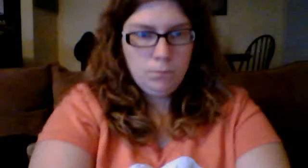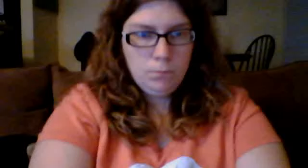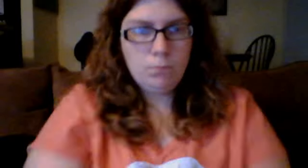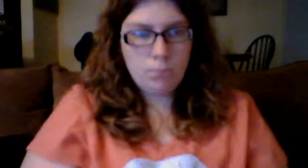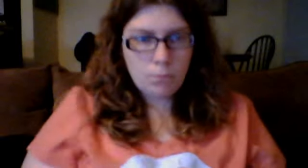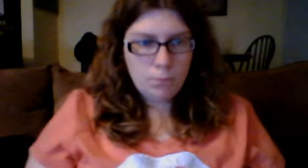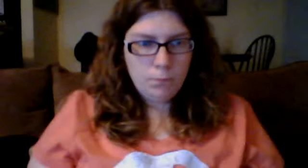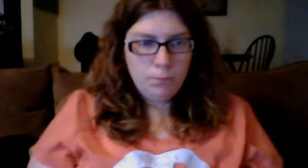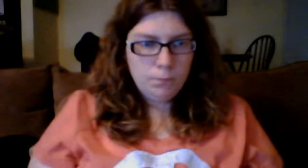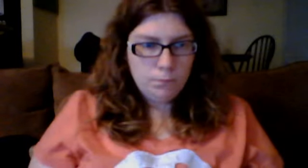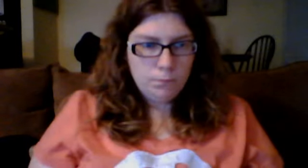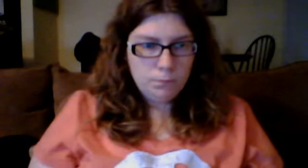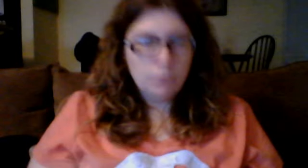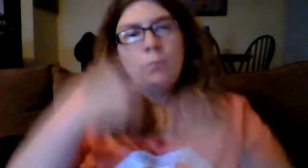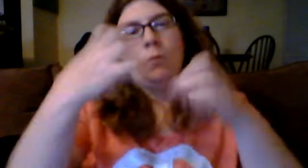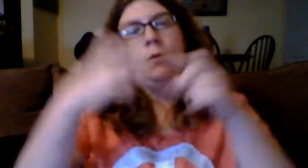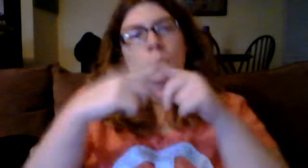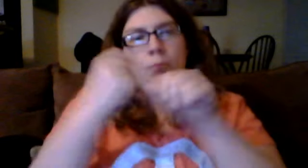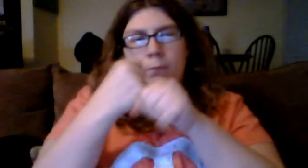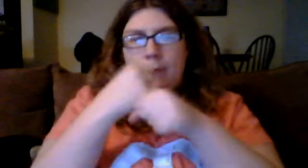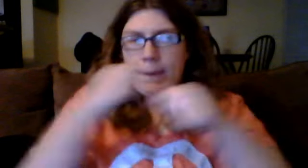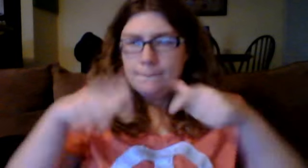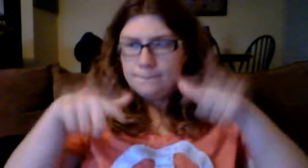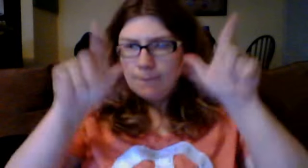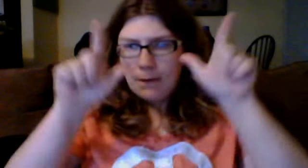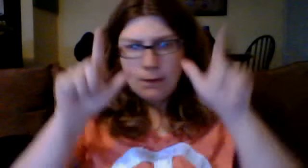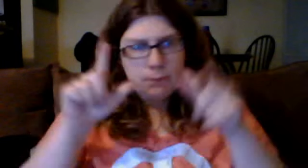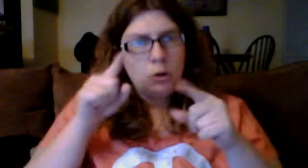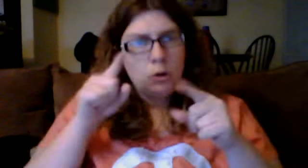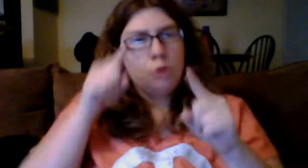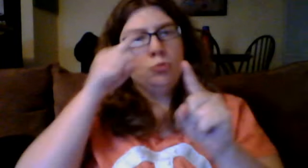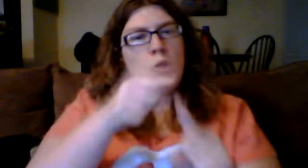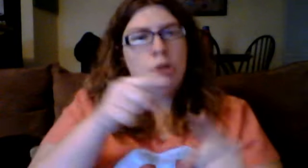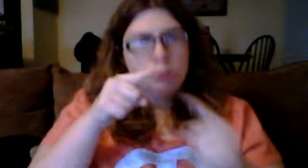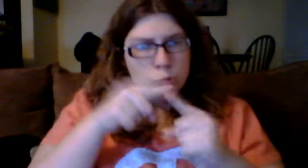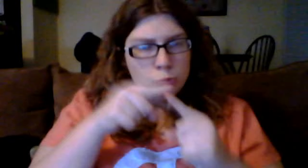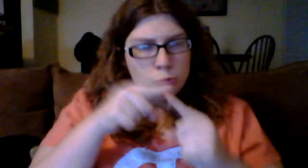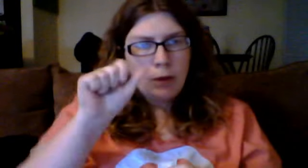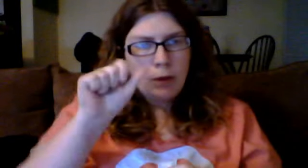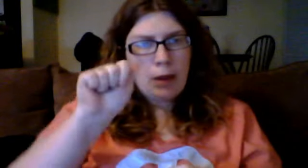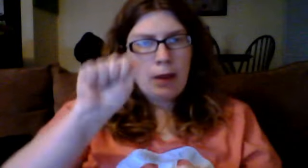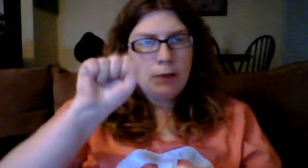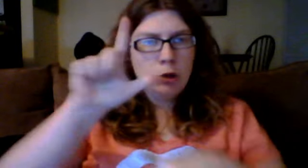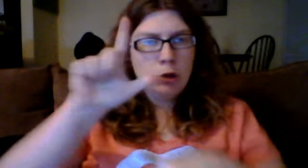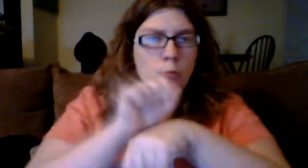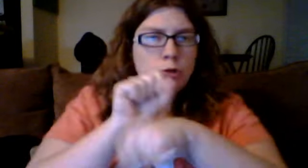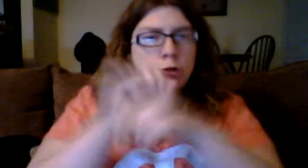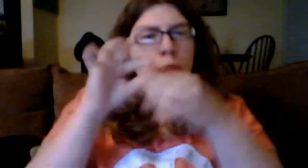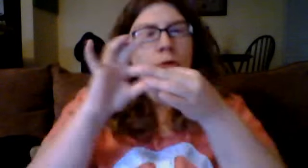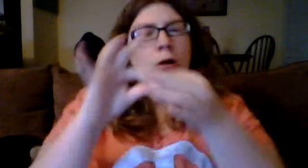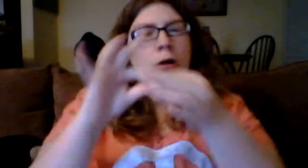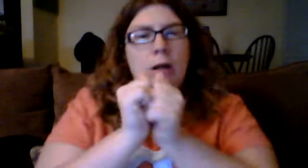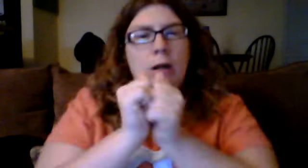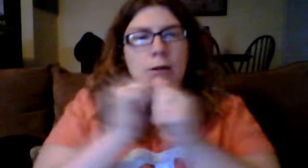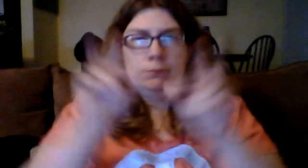If you're watching this is during 75% of your mouth, Lister Ink cleans virtually your entire mouth. So take your oral health to the whole new level.